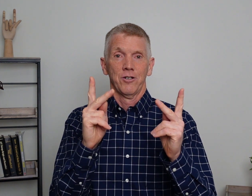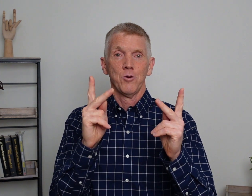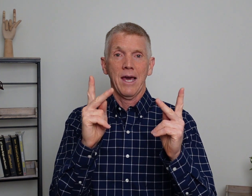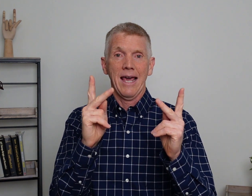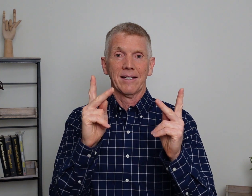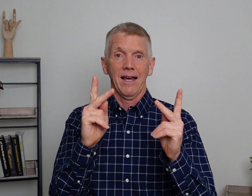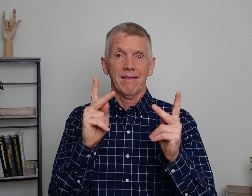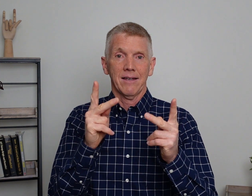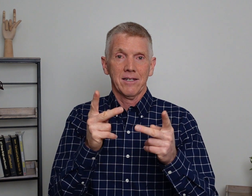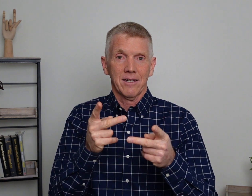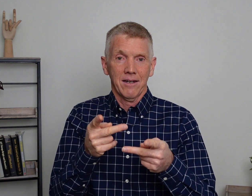2K hands like this.